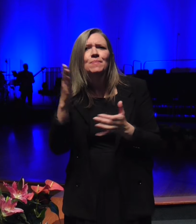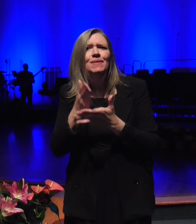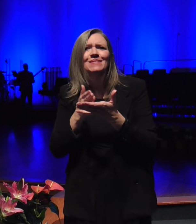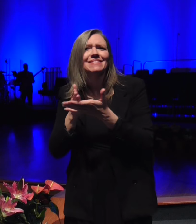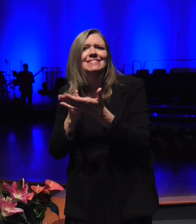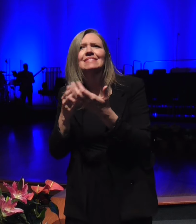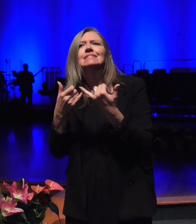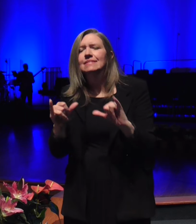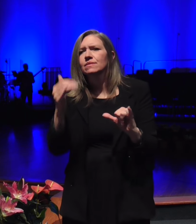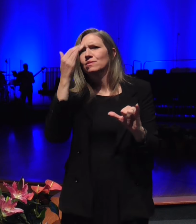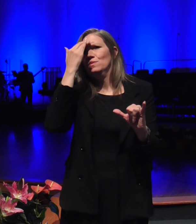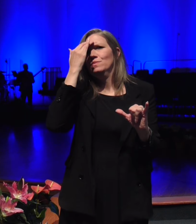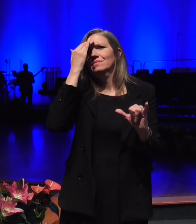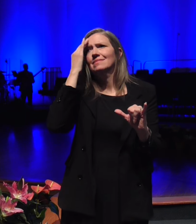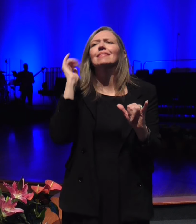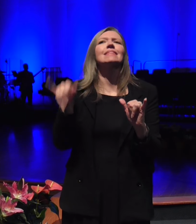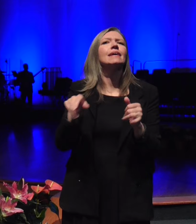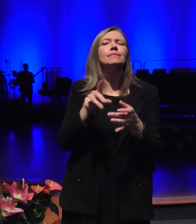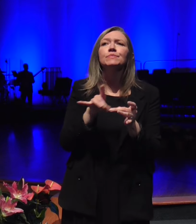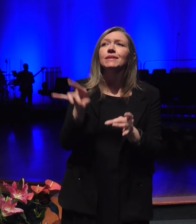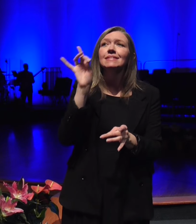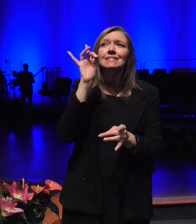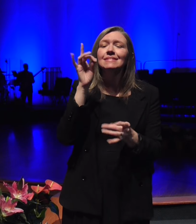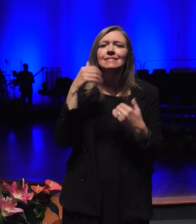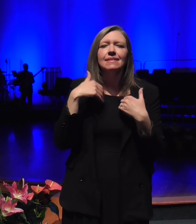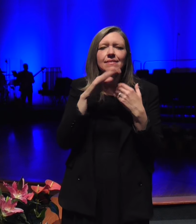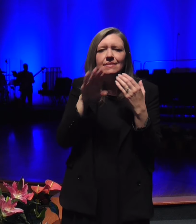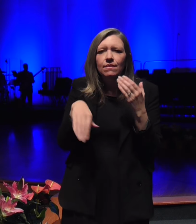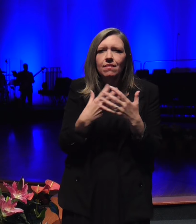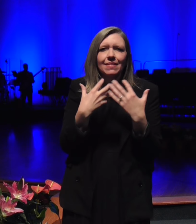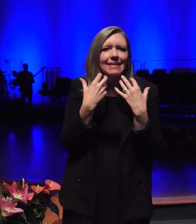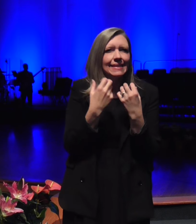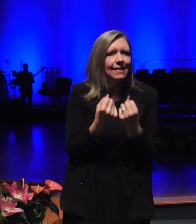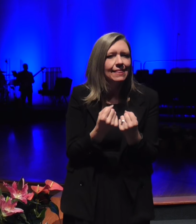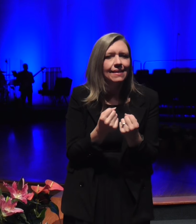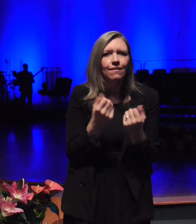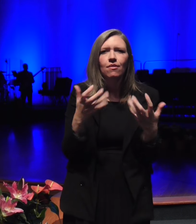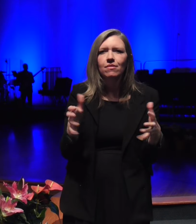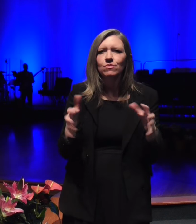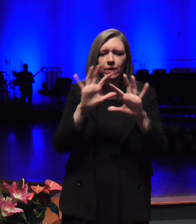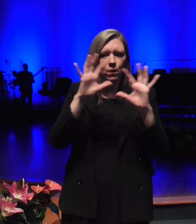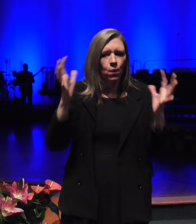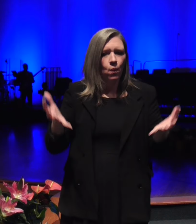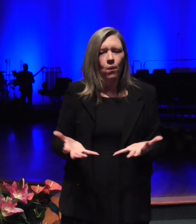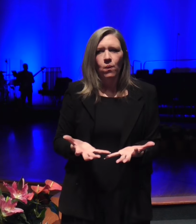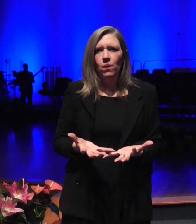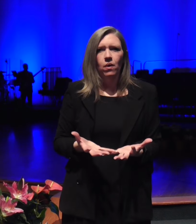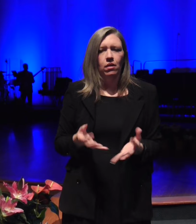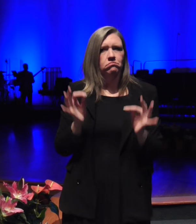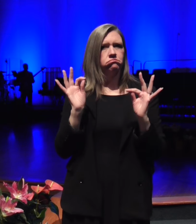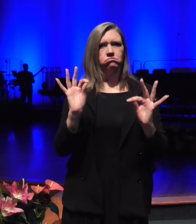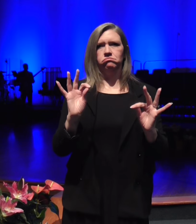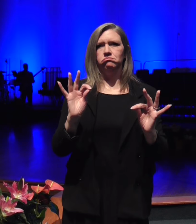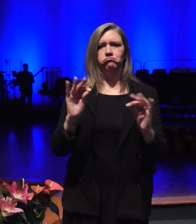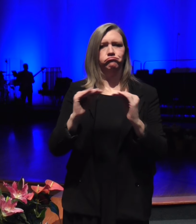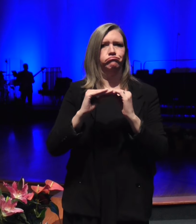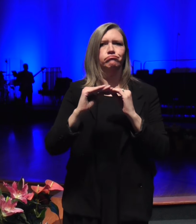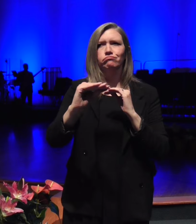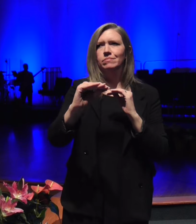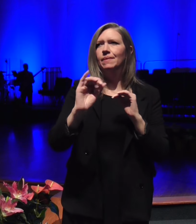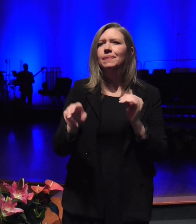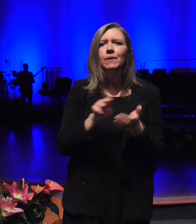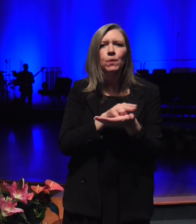holy presence that contains within it the seeds of all healing and is already whole and restored. A holy